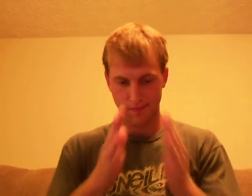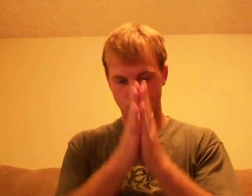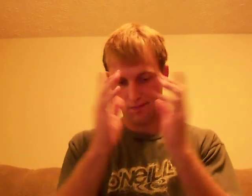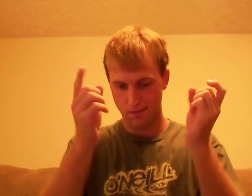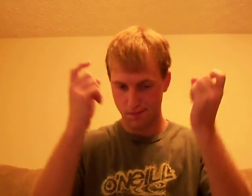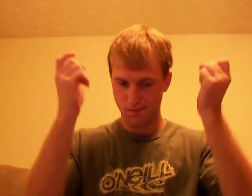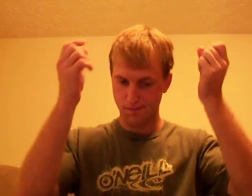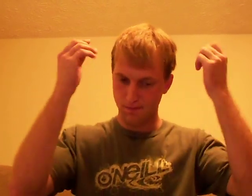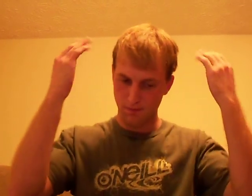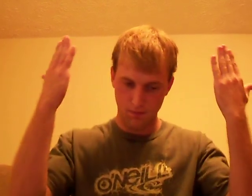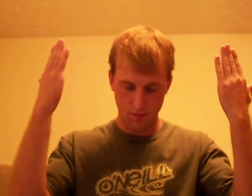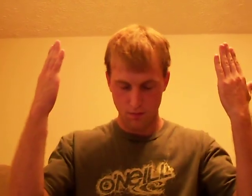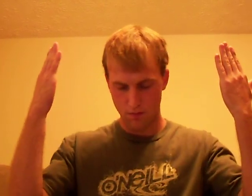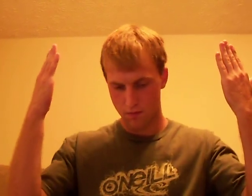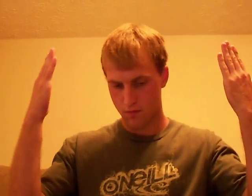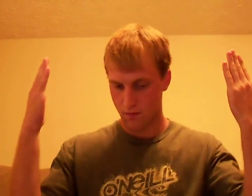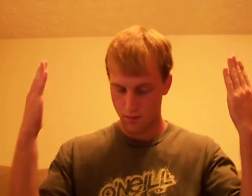hallelujah. Hallelujah. Hallelujah.